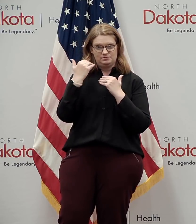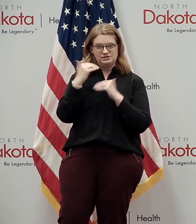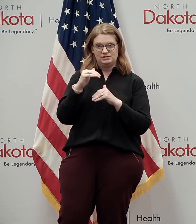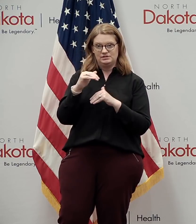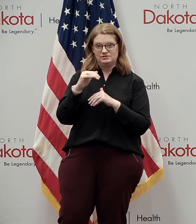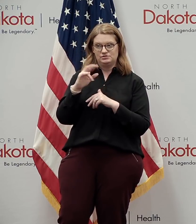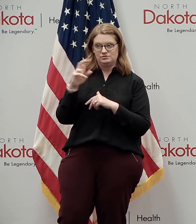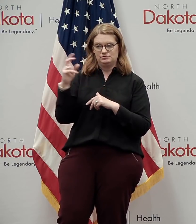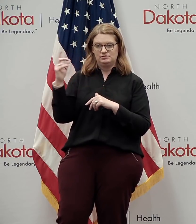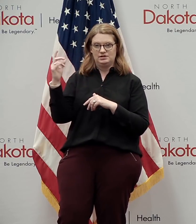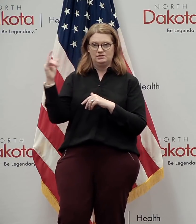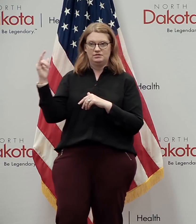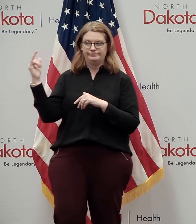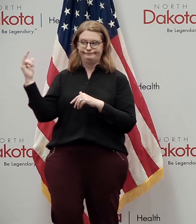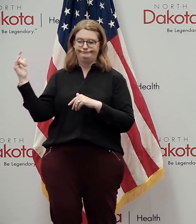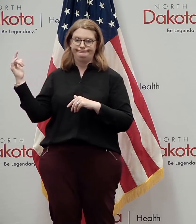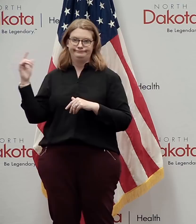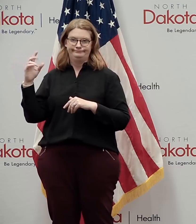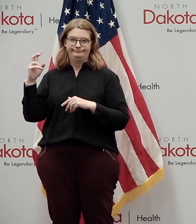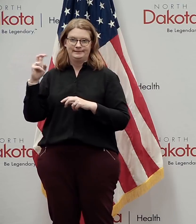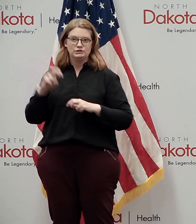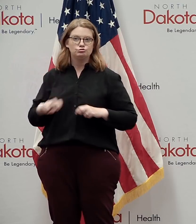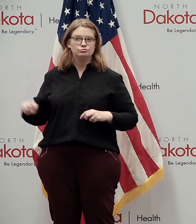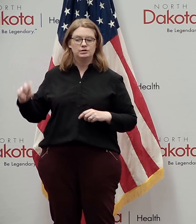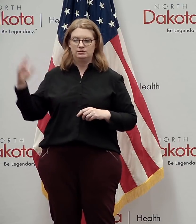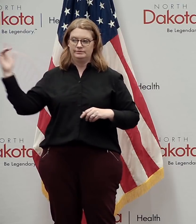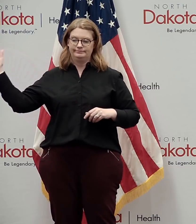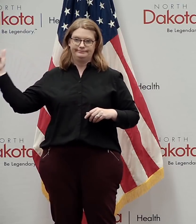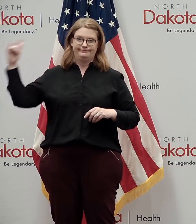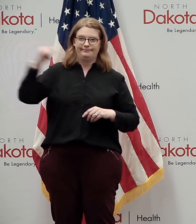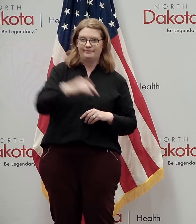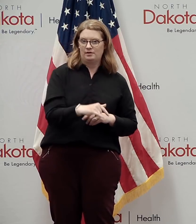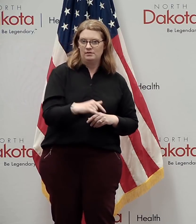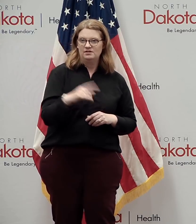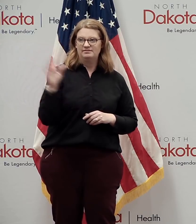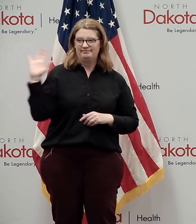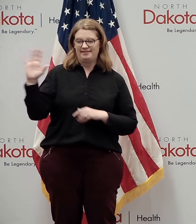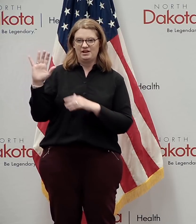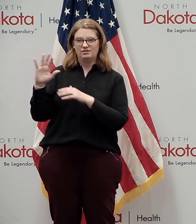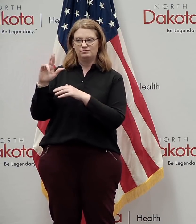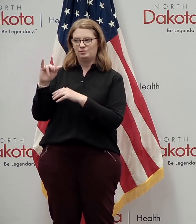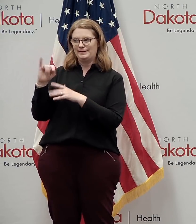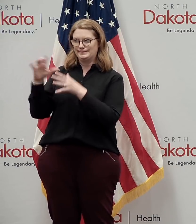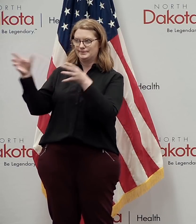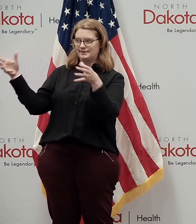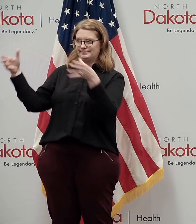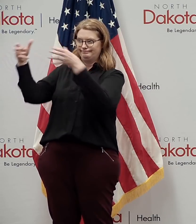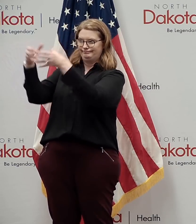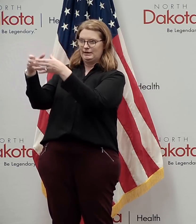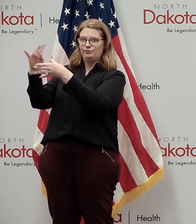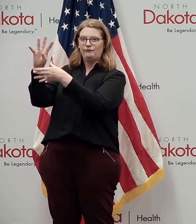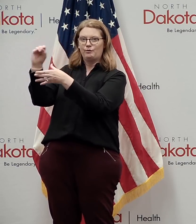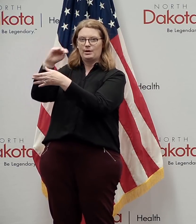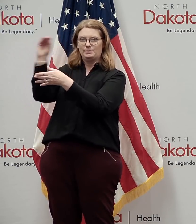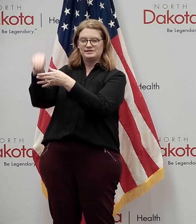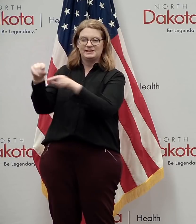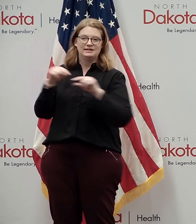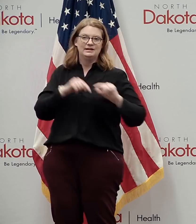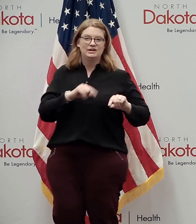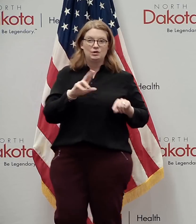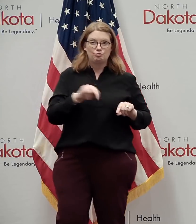like 45%, in the 40s, et cetera. I mean, North Dakota, like we talked about, with our